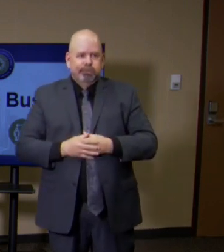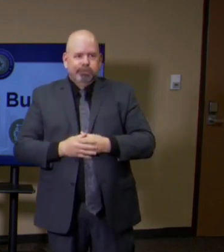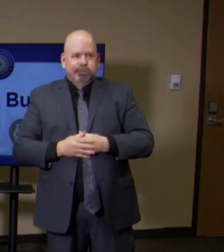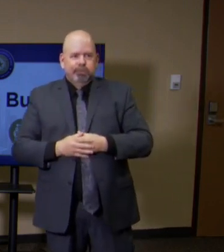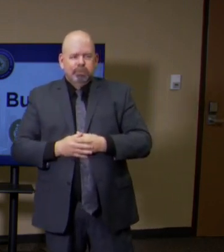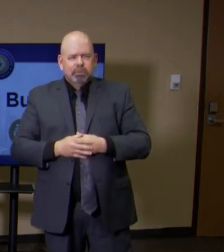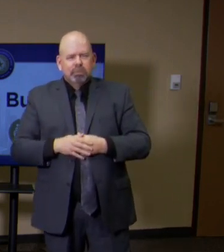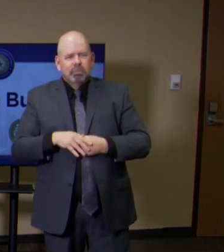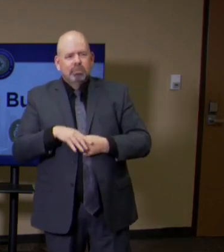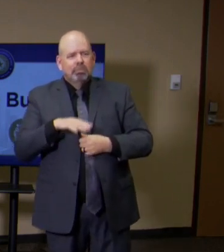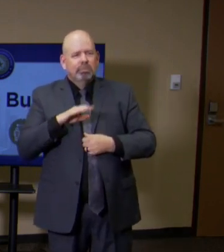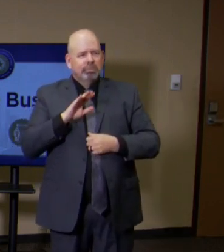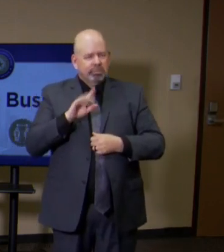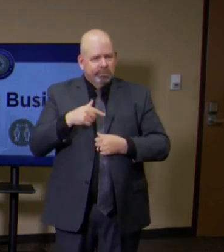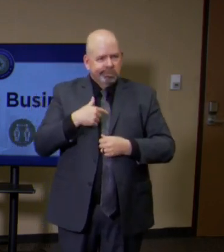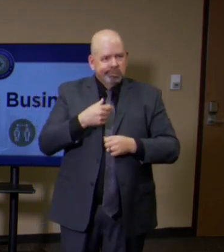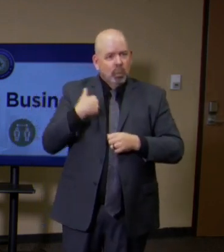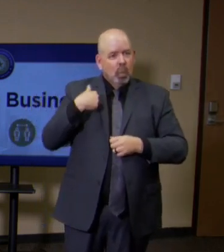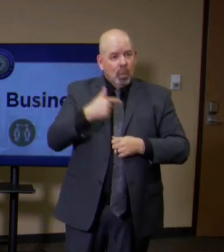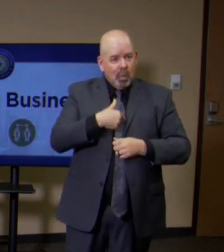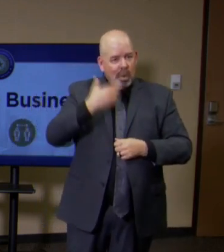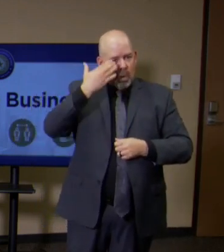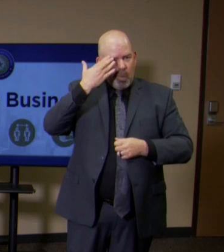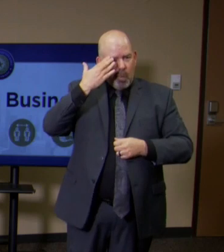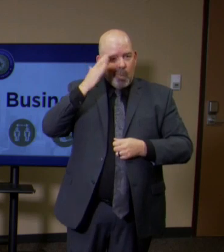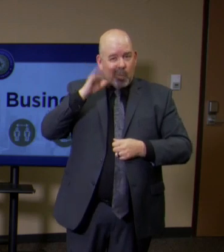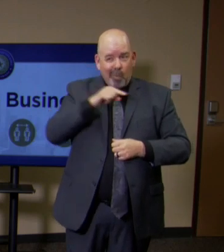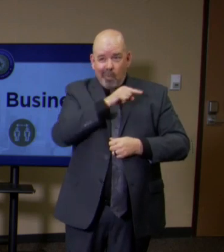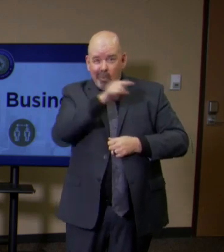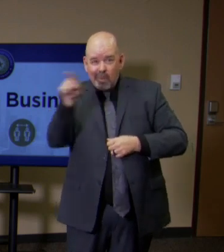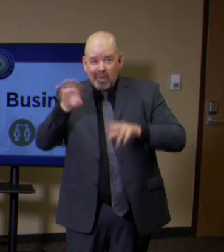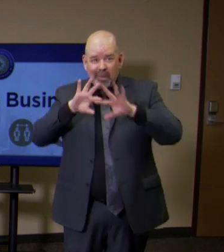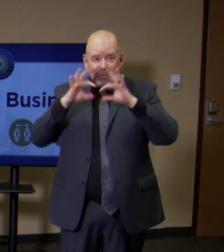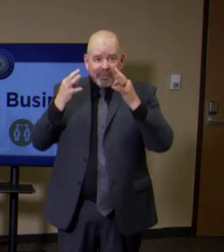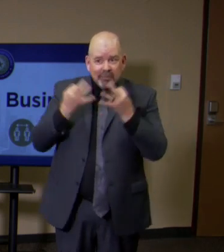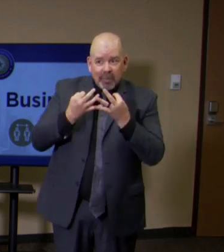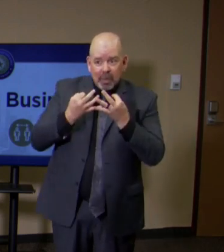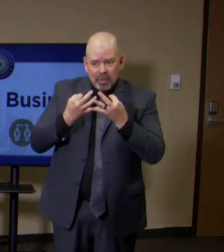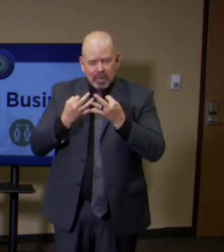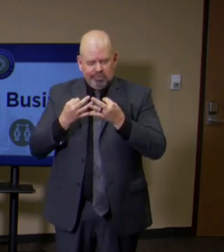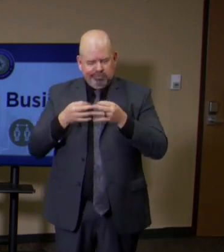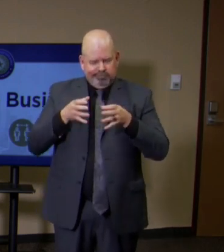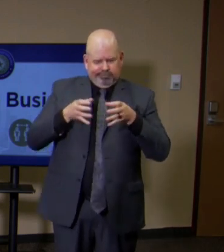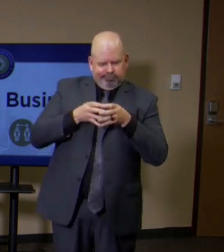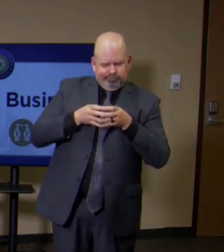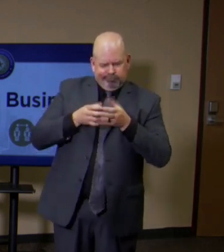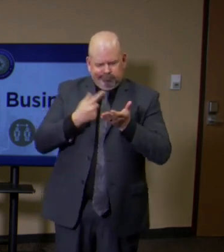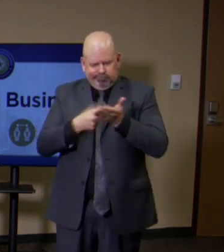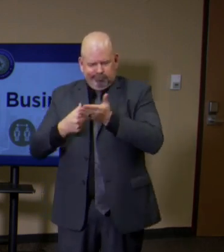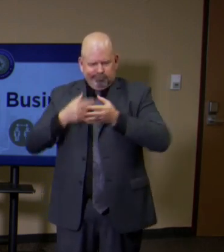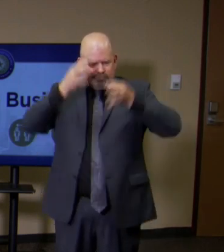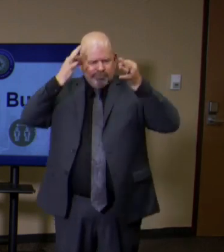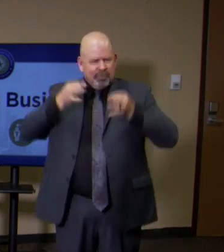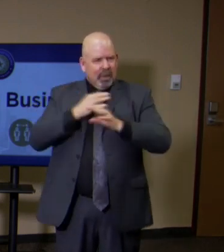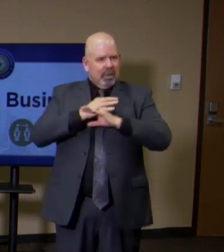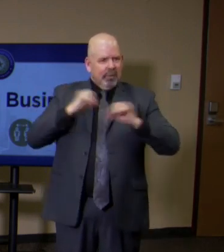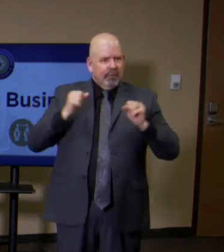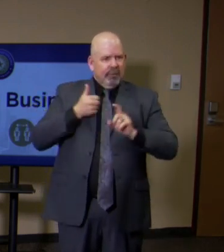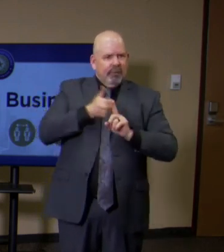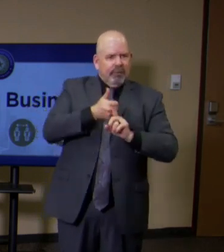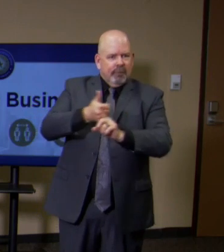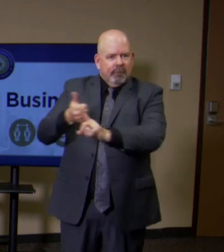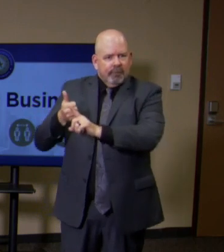in families about what's safe and where we go and what we do, right? And by and large, that is mamas.